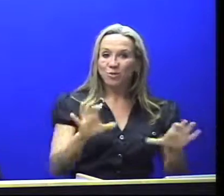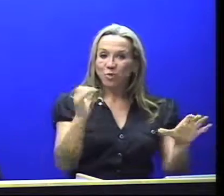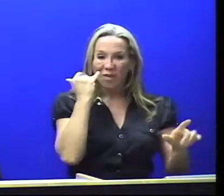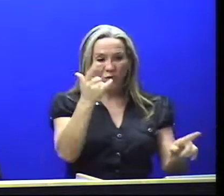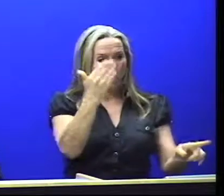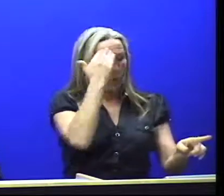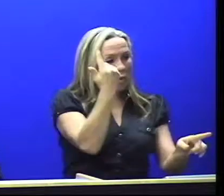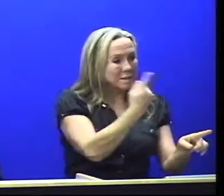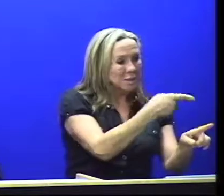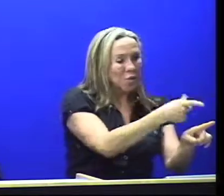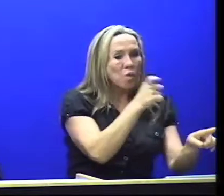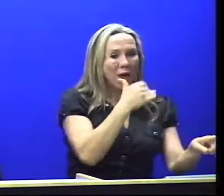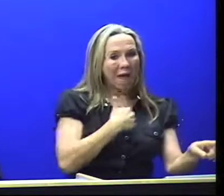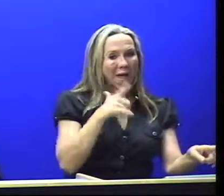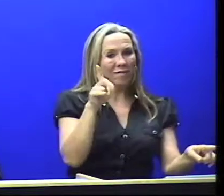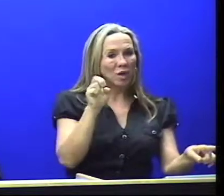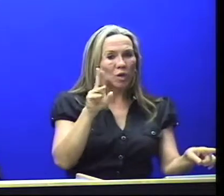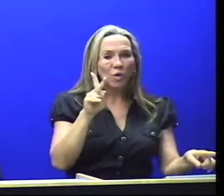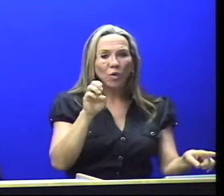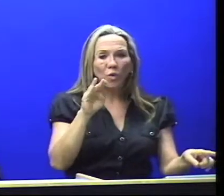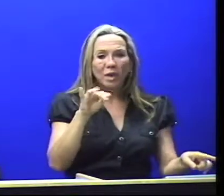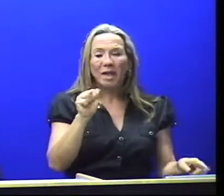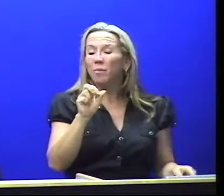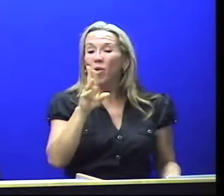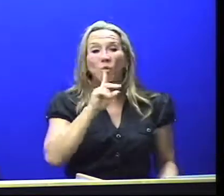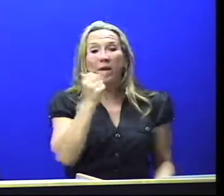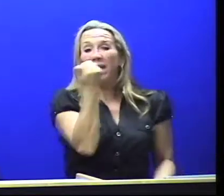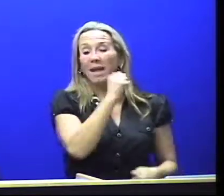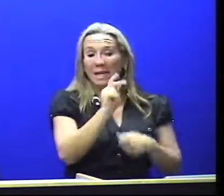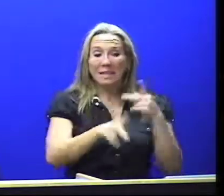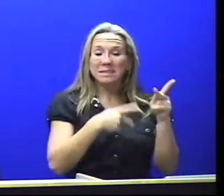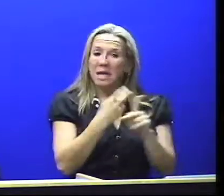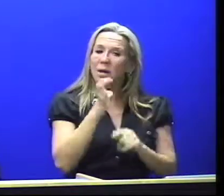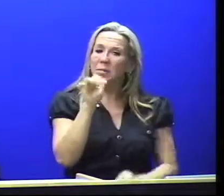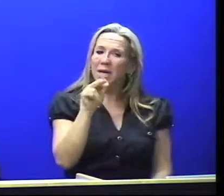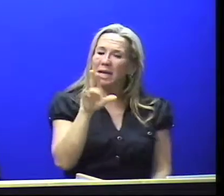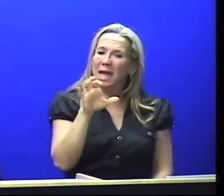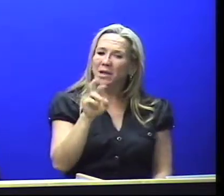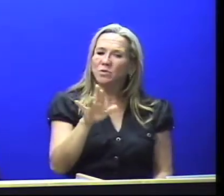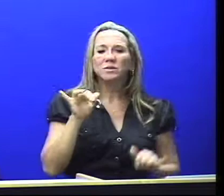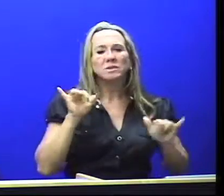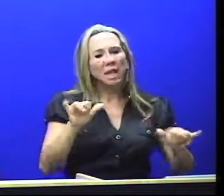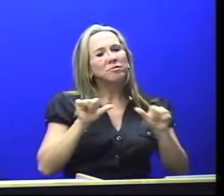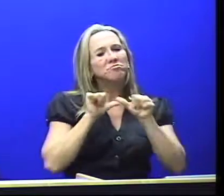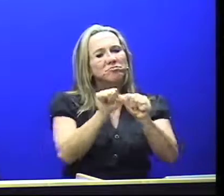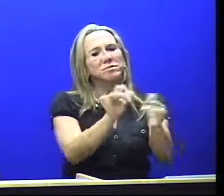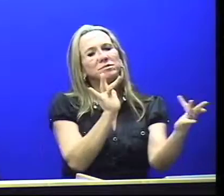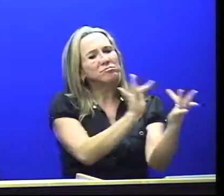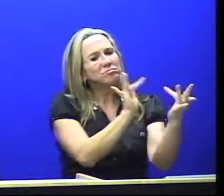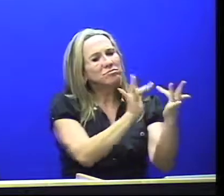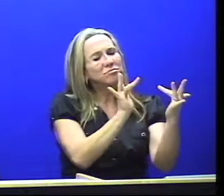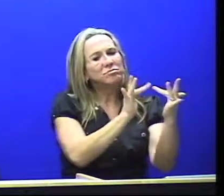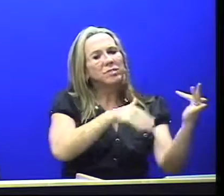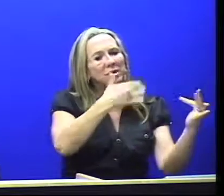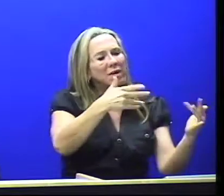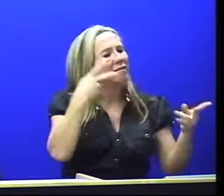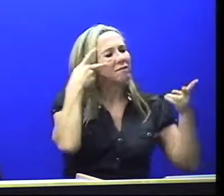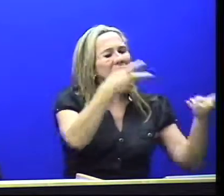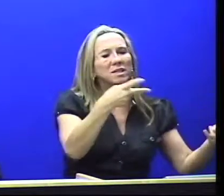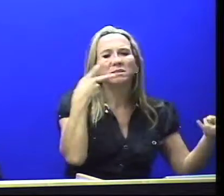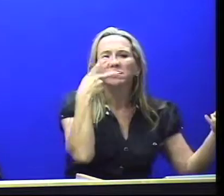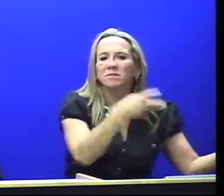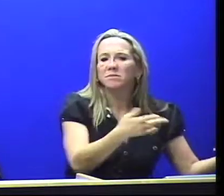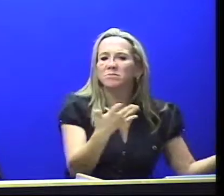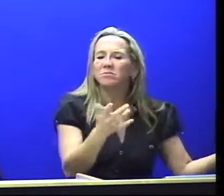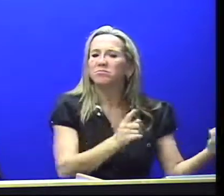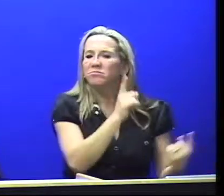has a leukemia or any cancer is to stay in touch with them, to visit